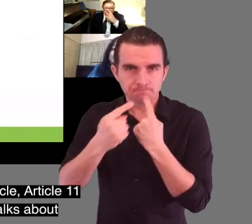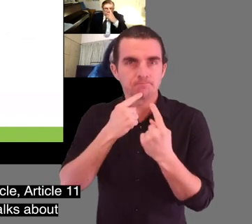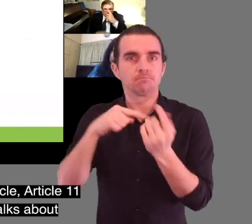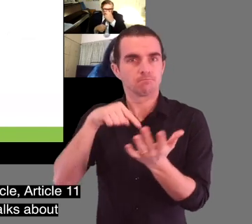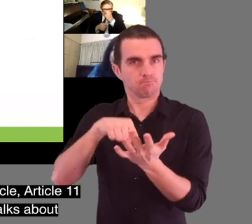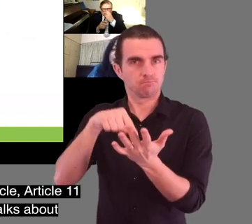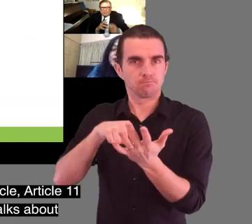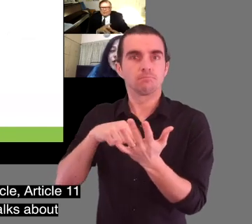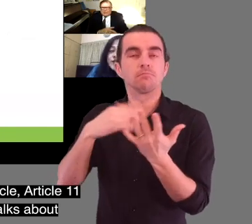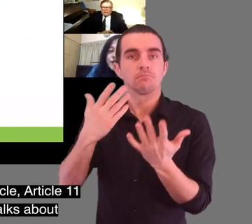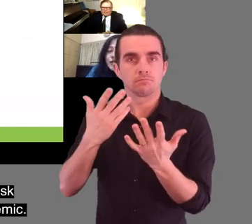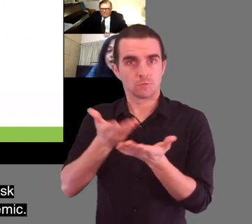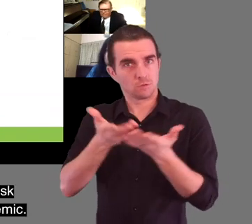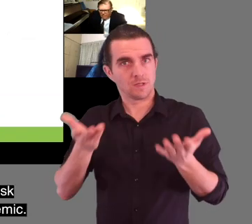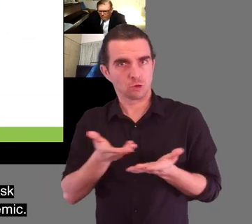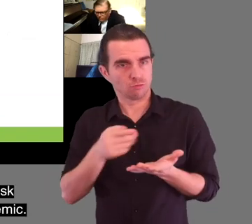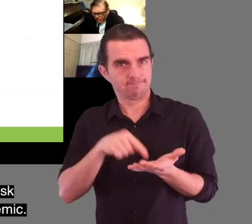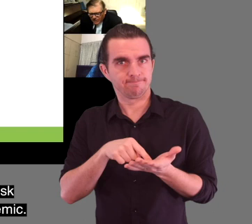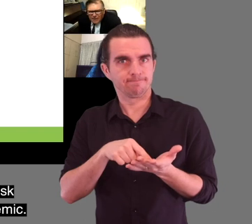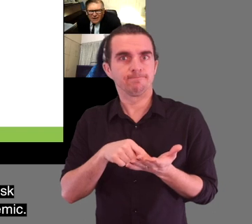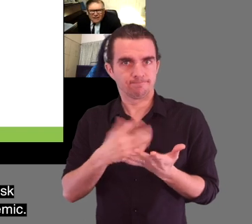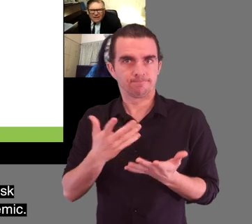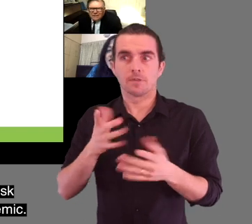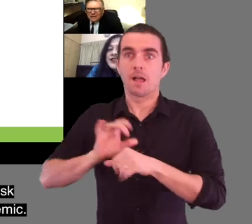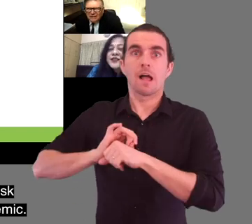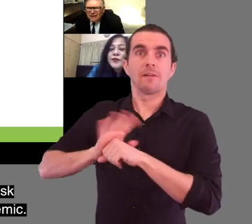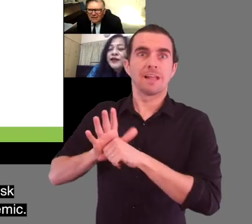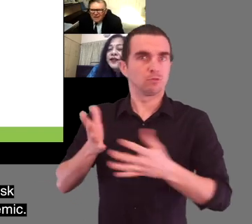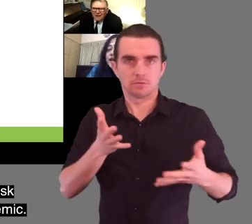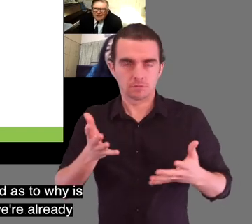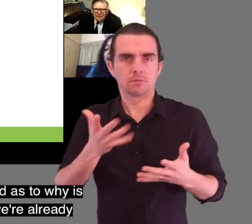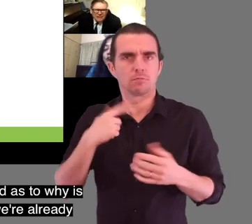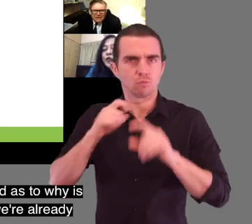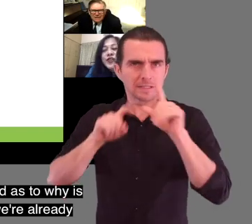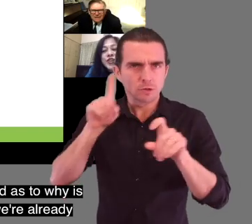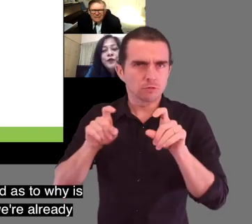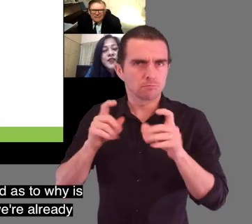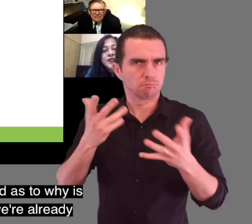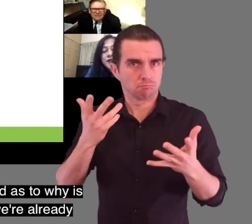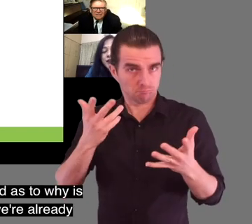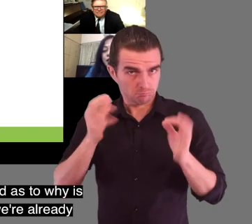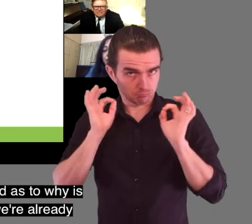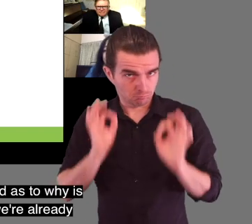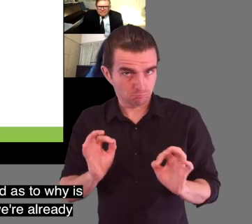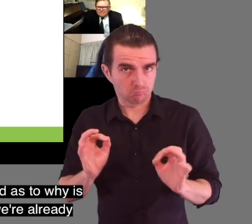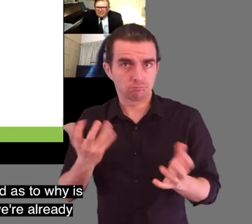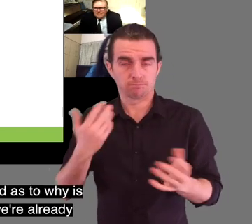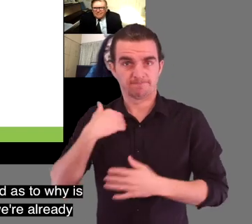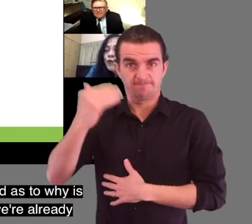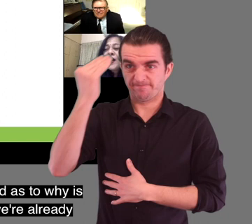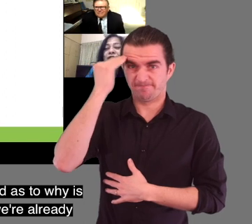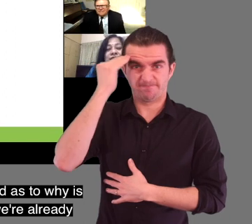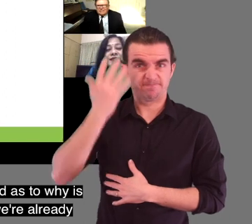which specifically talks about the situation of risk such as this pandemic. Now, the question was raised